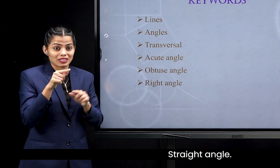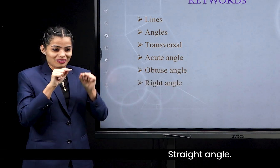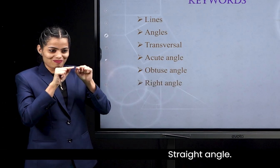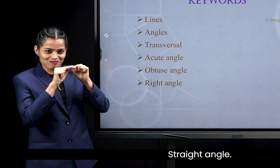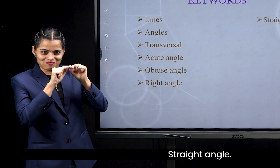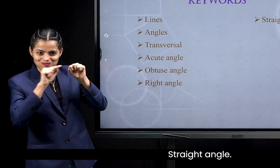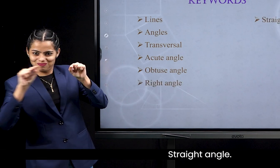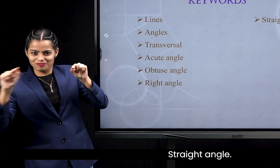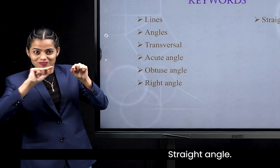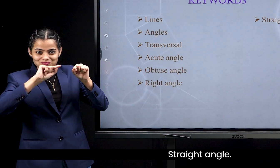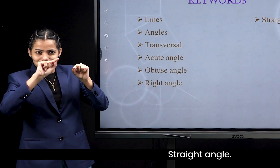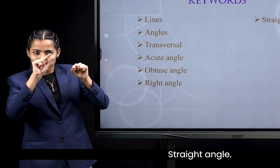straight angle.